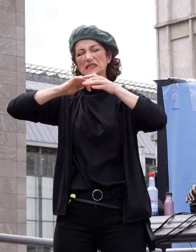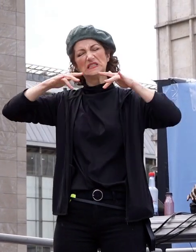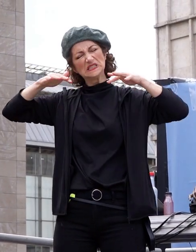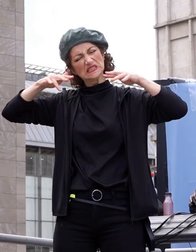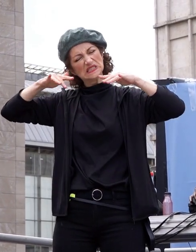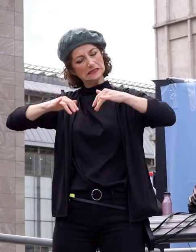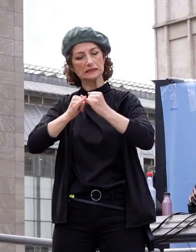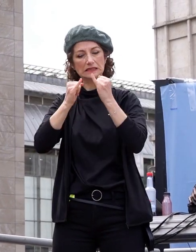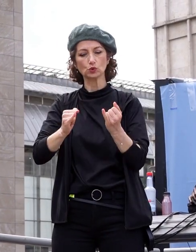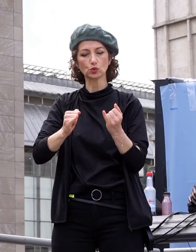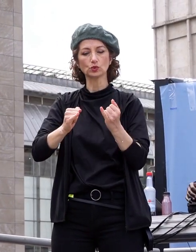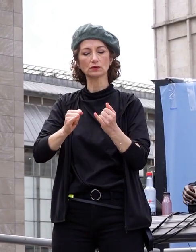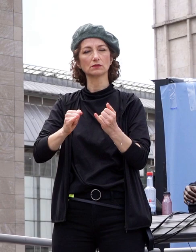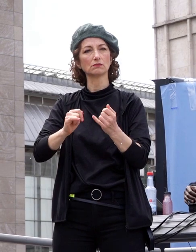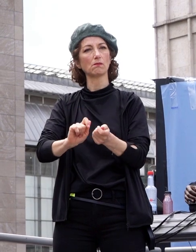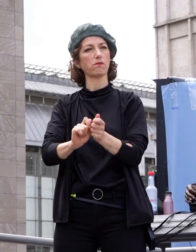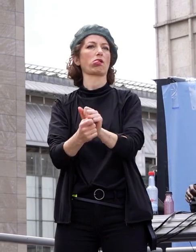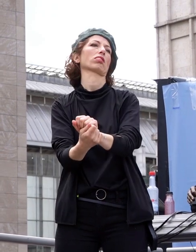institutions.